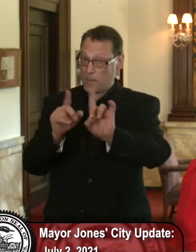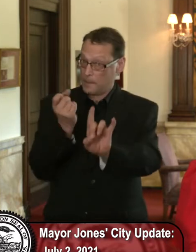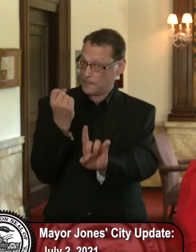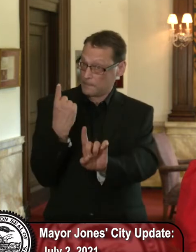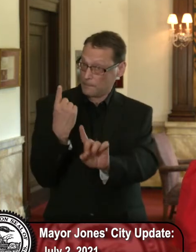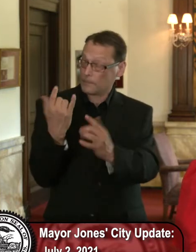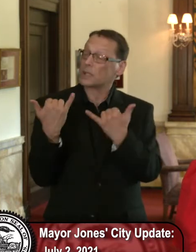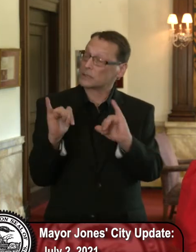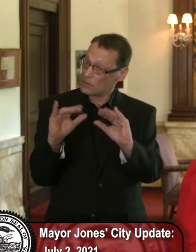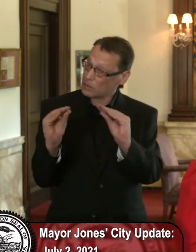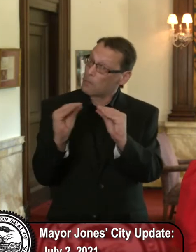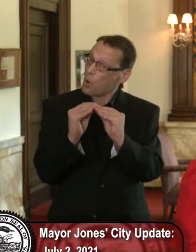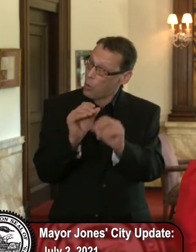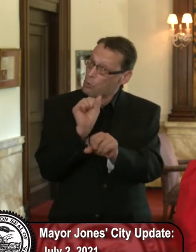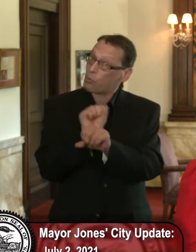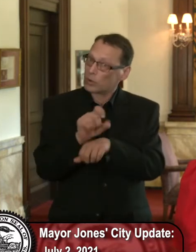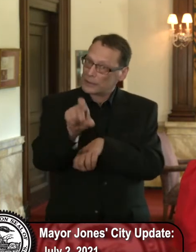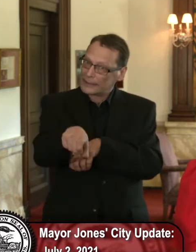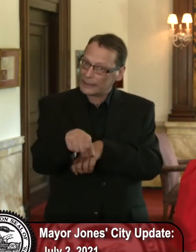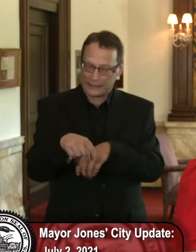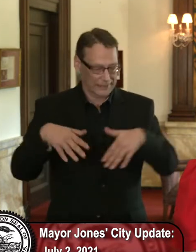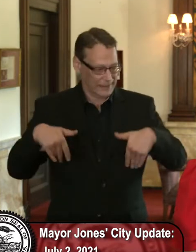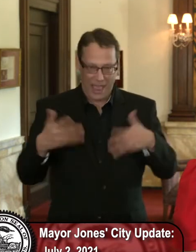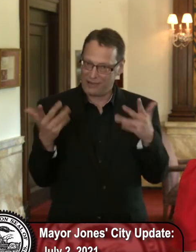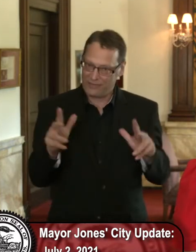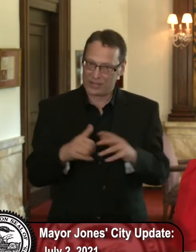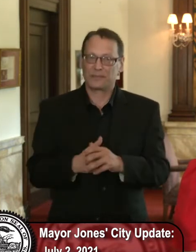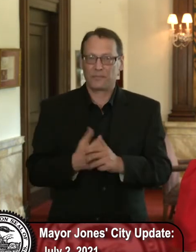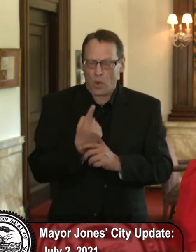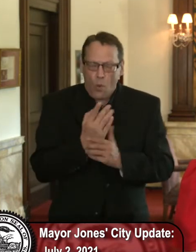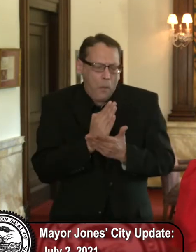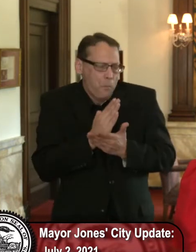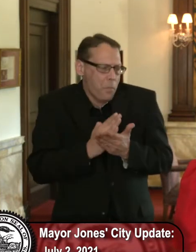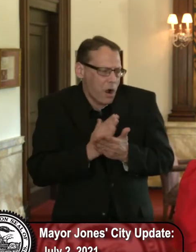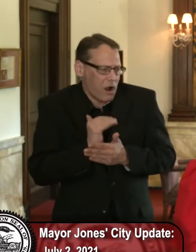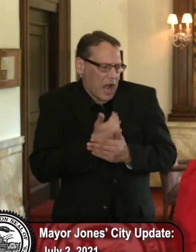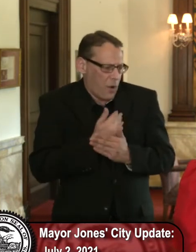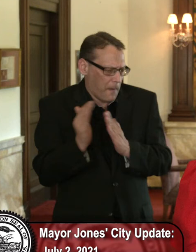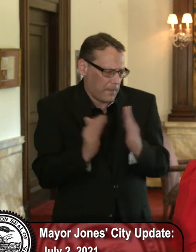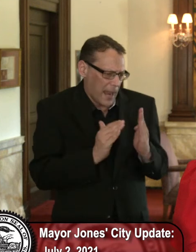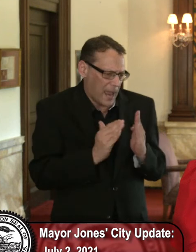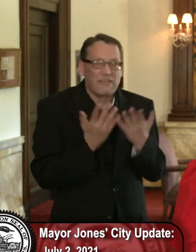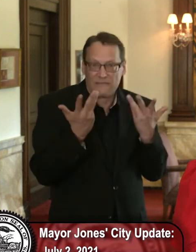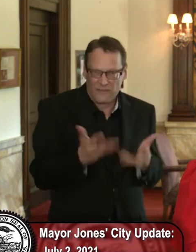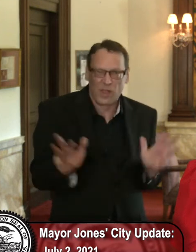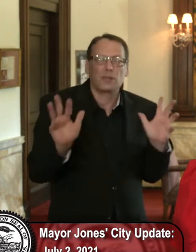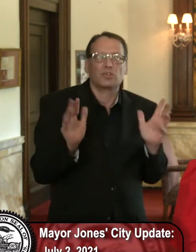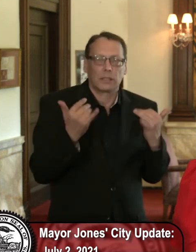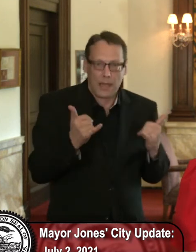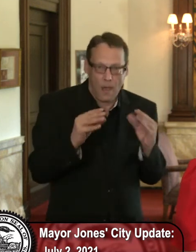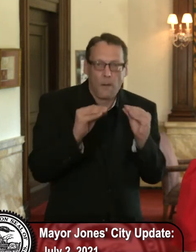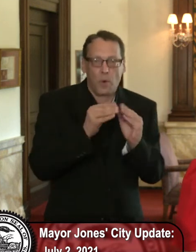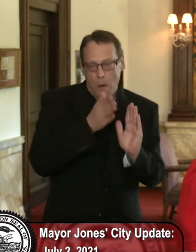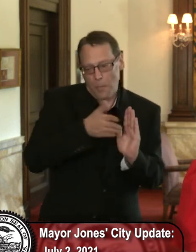there's still more work to be done on this issue, and just one portion of our plan to reimagine public safety in the city of St.